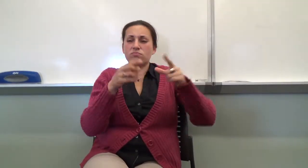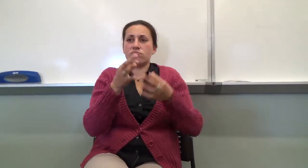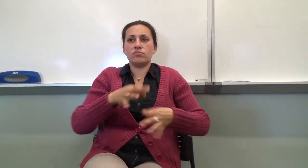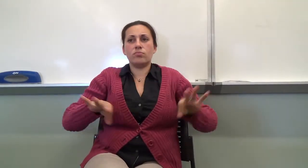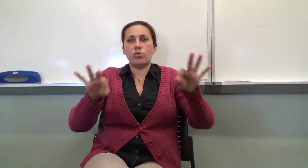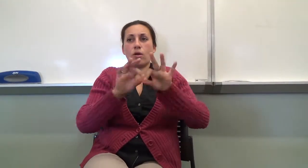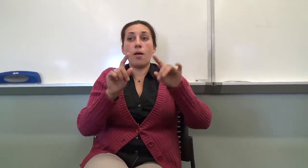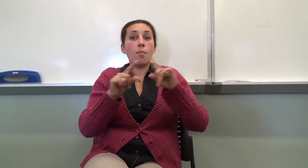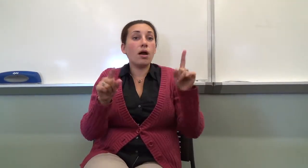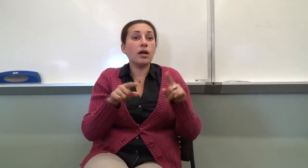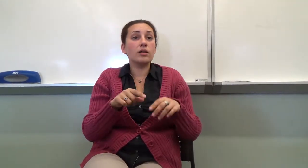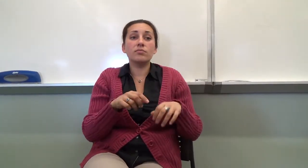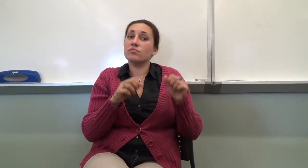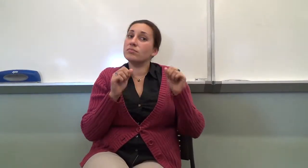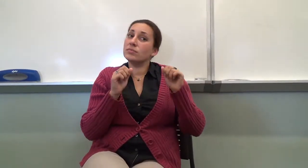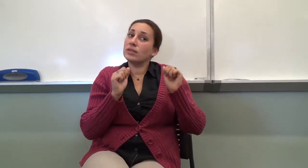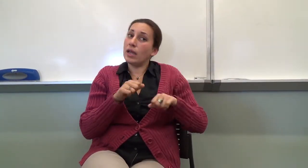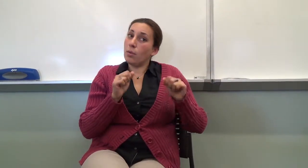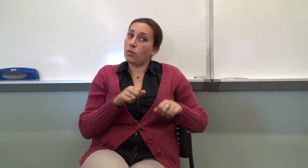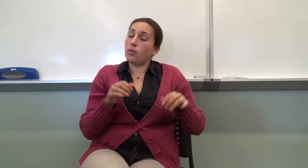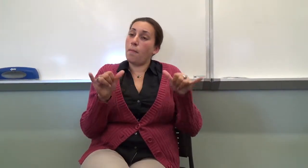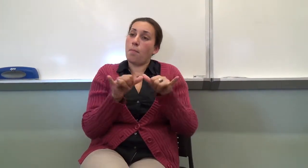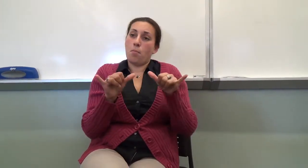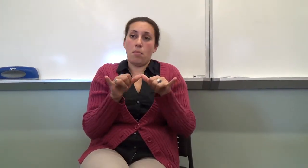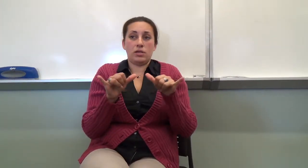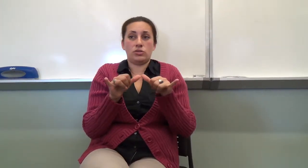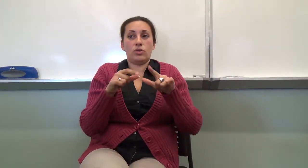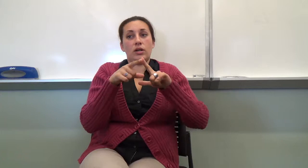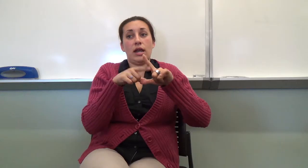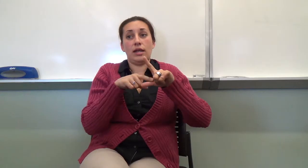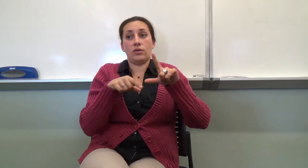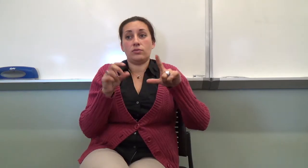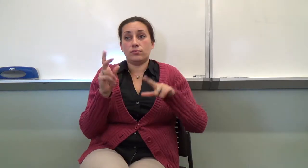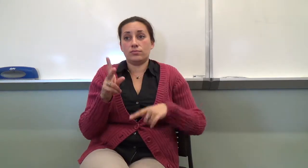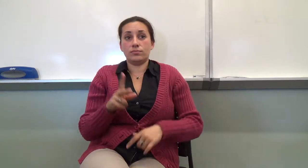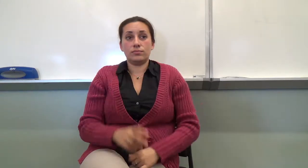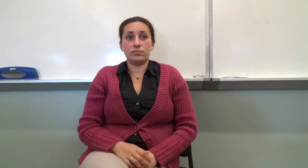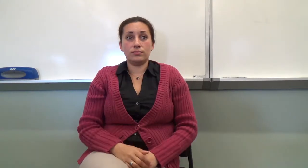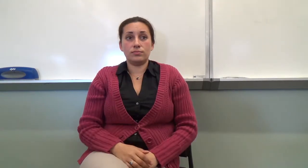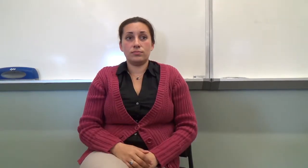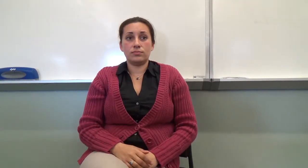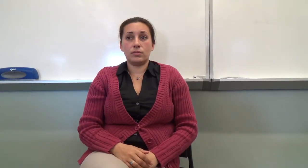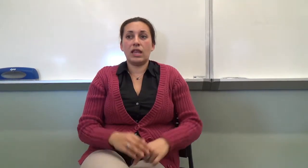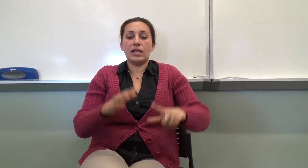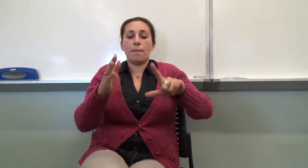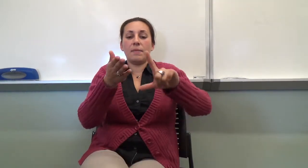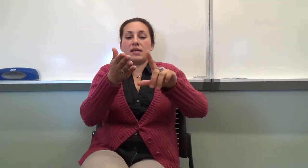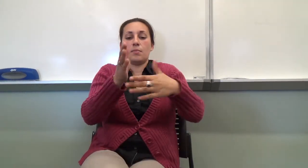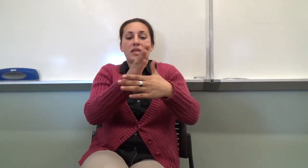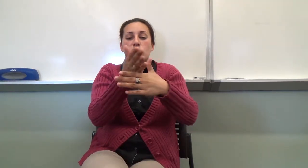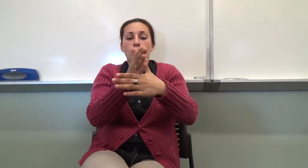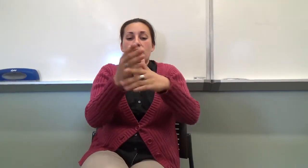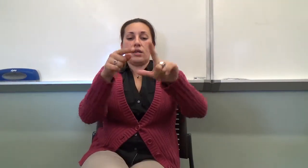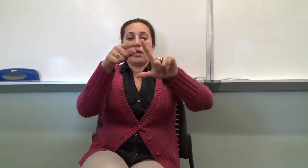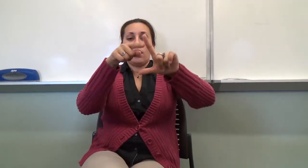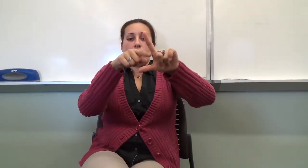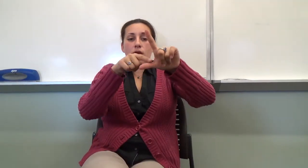We have to actually be able to measure the space between two rays. And the way